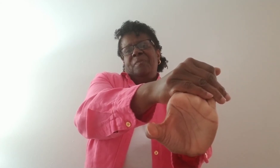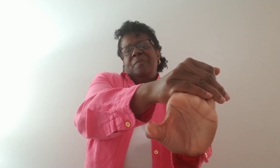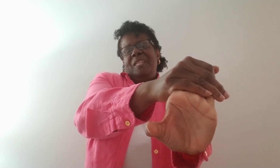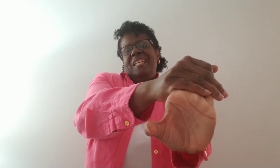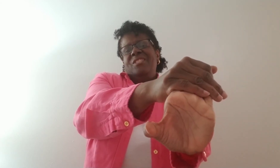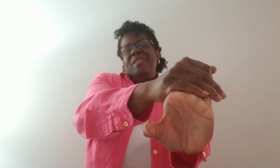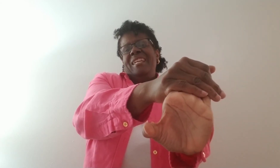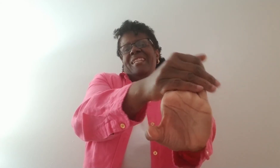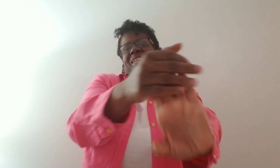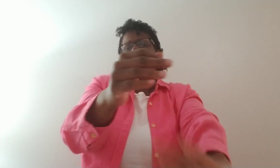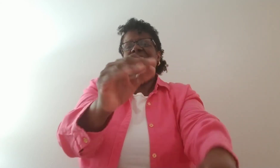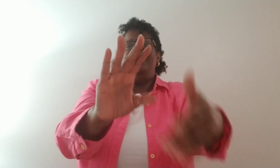Let's do that again.